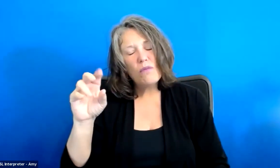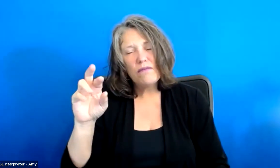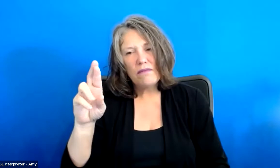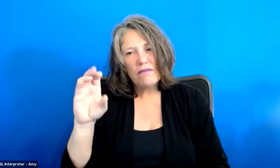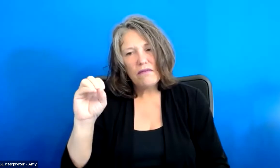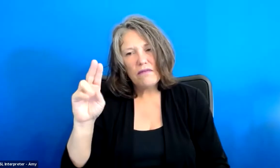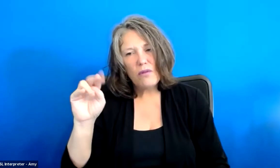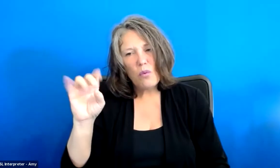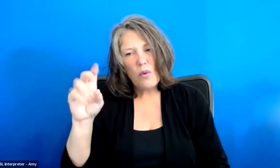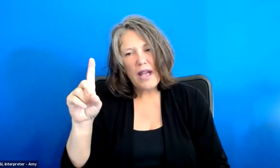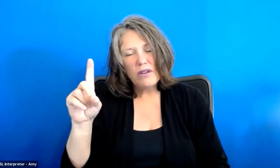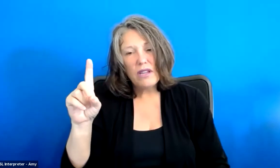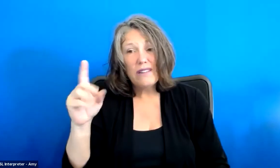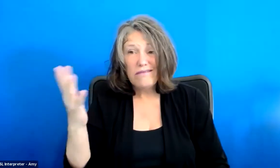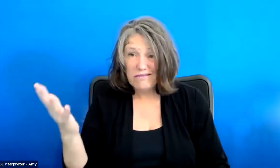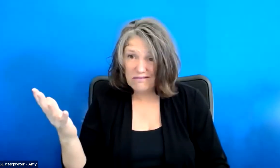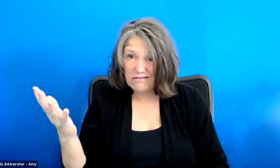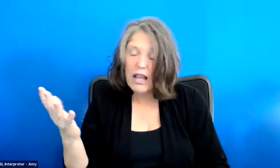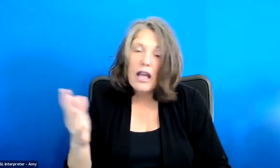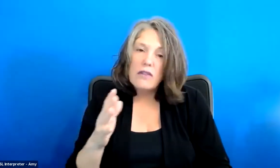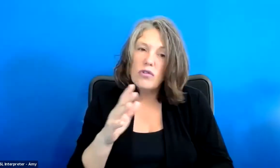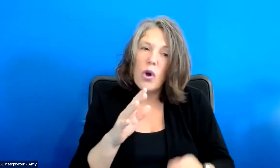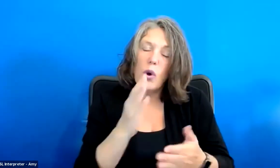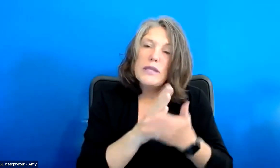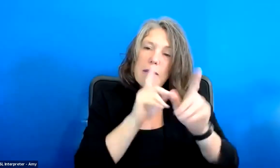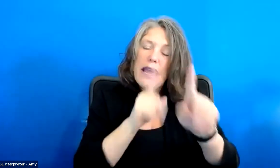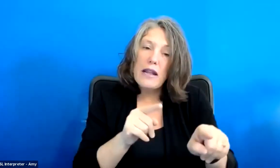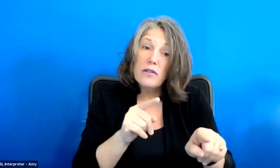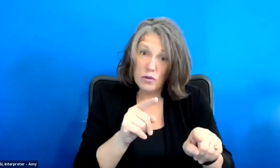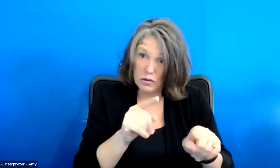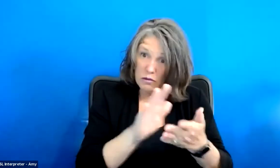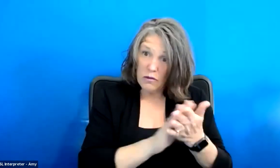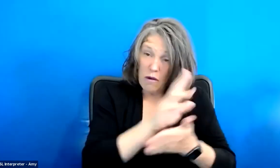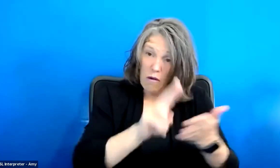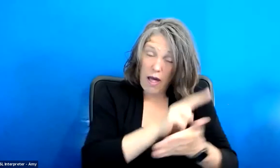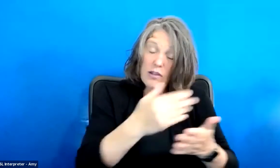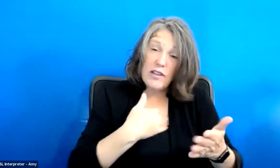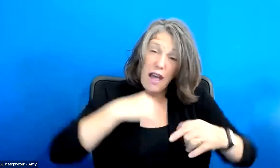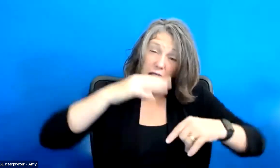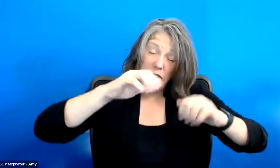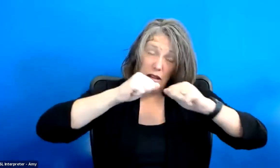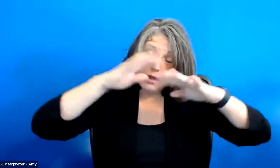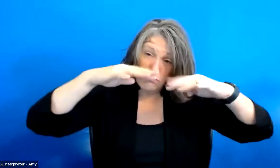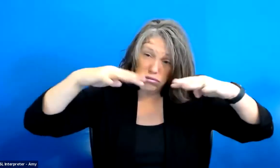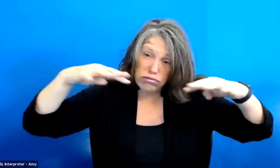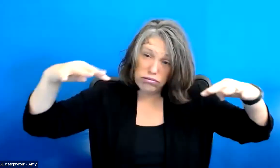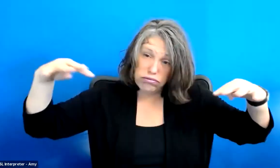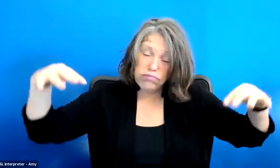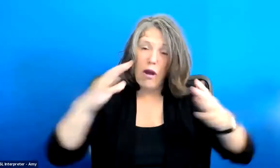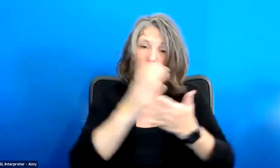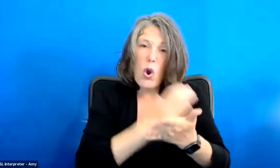Some answers. Does the college hopefully have a broad suite of courses to choose from